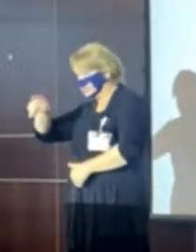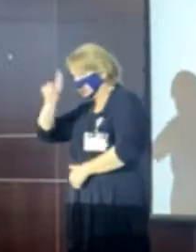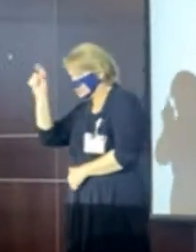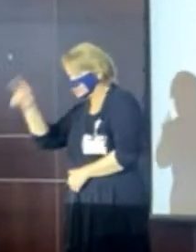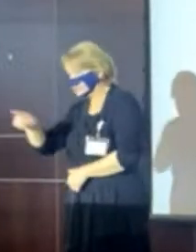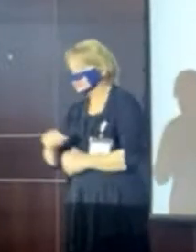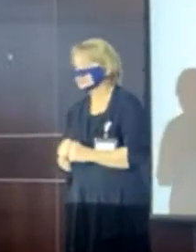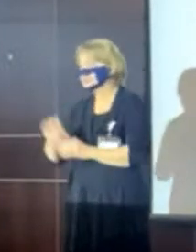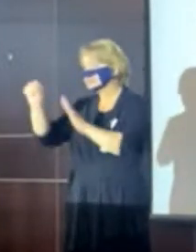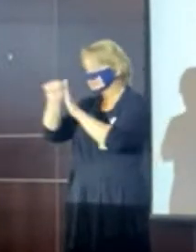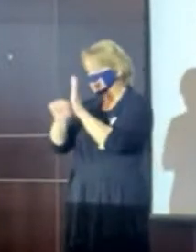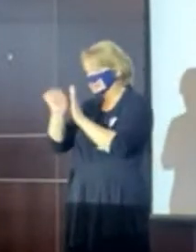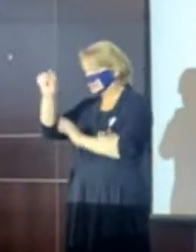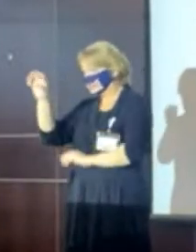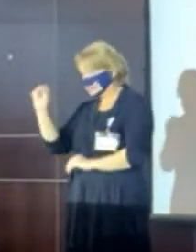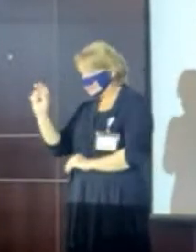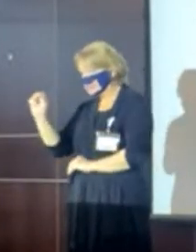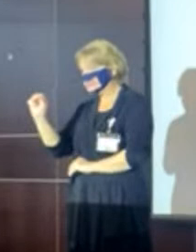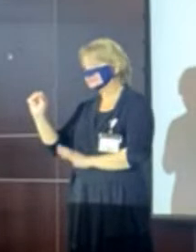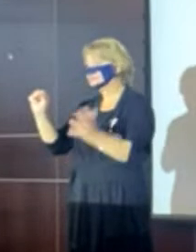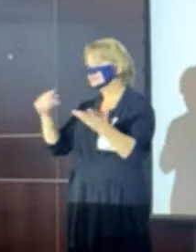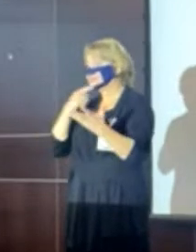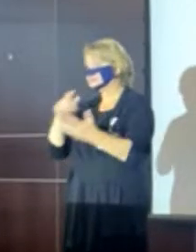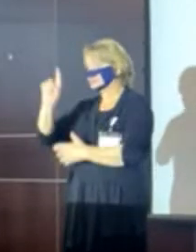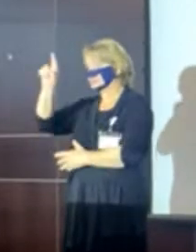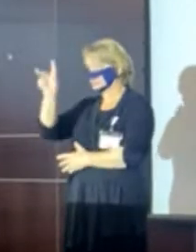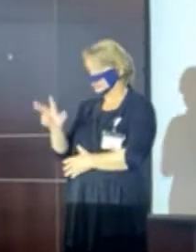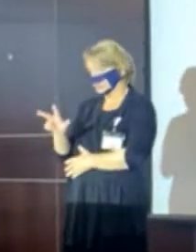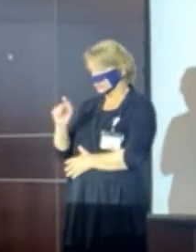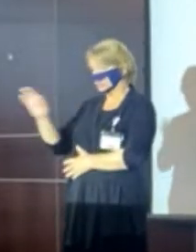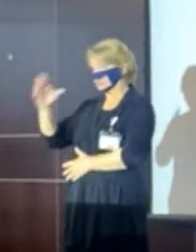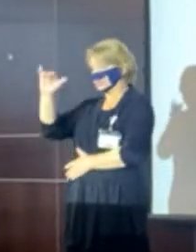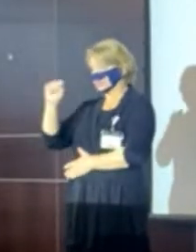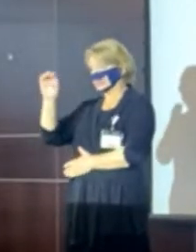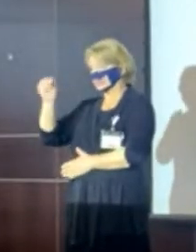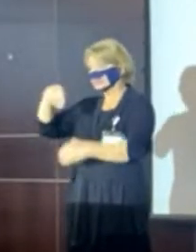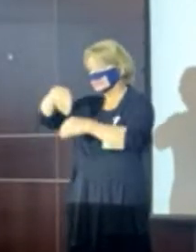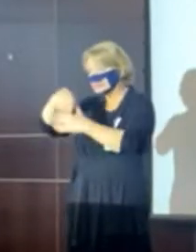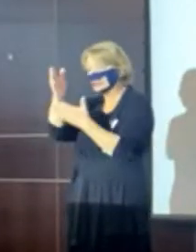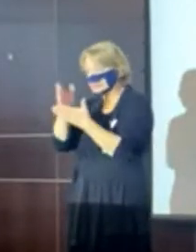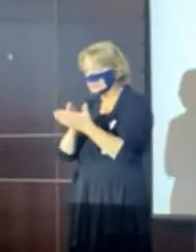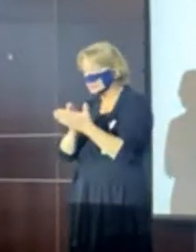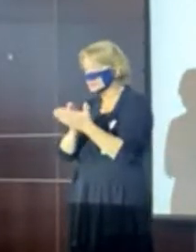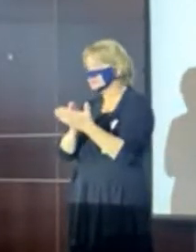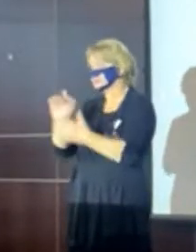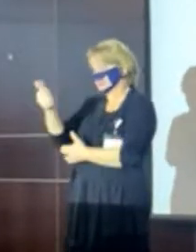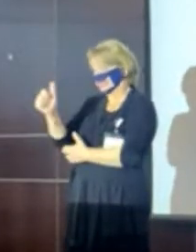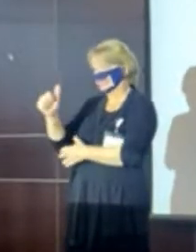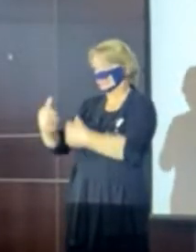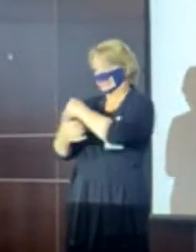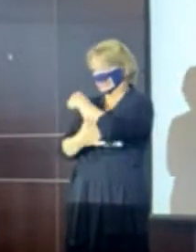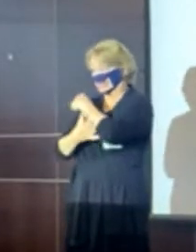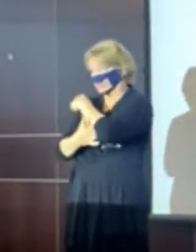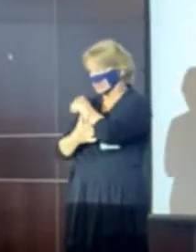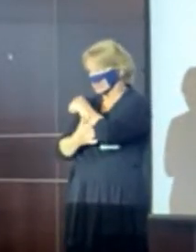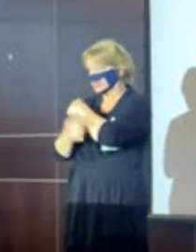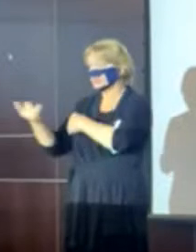Tennessee is reporting about a third of the cases in this part of the state, in your 10-county area, are